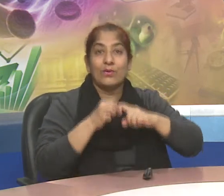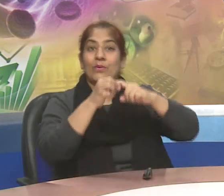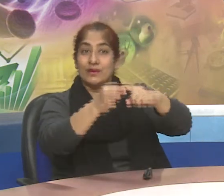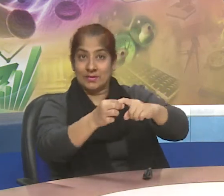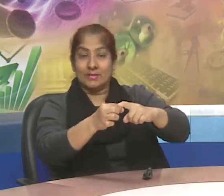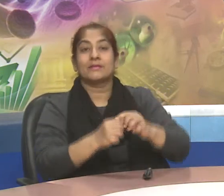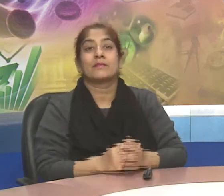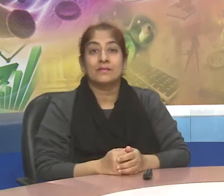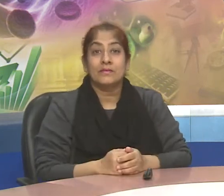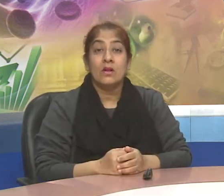Question number 8,